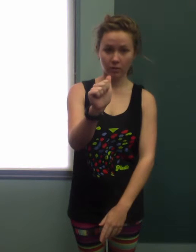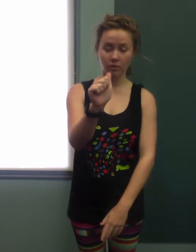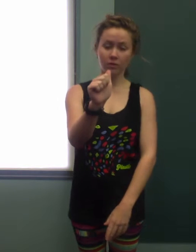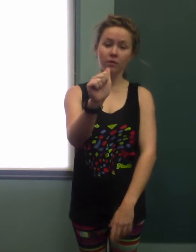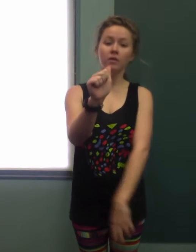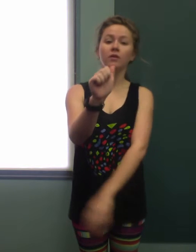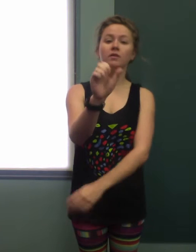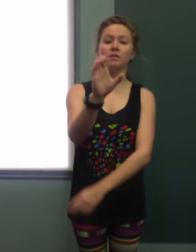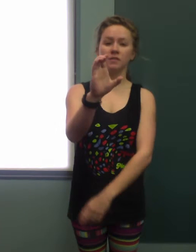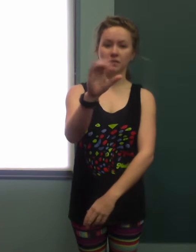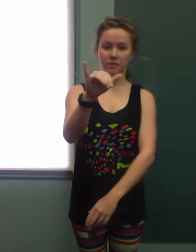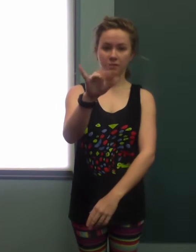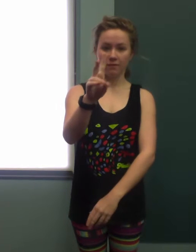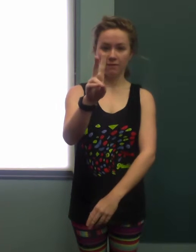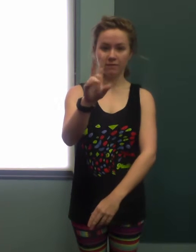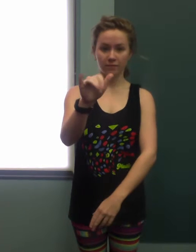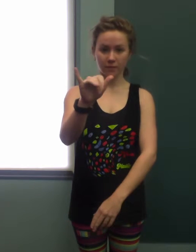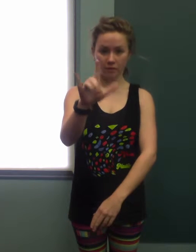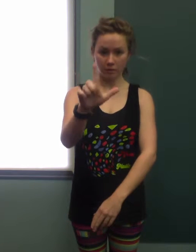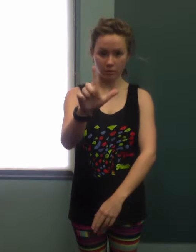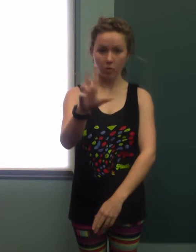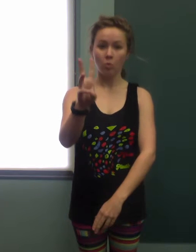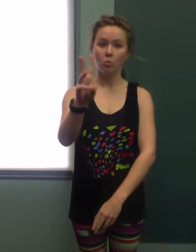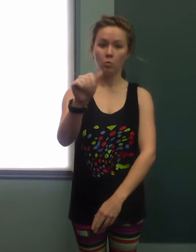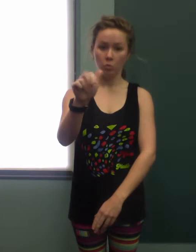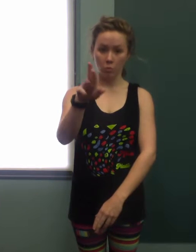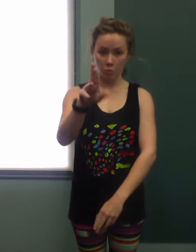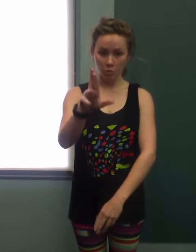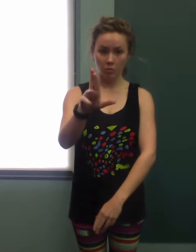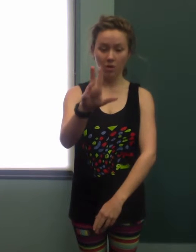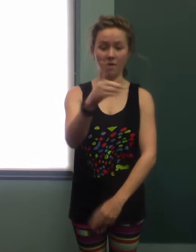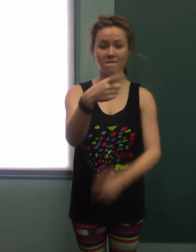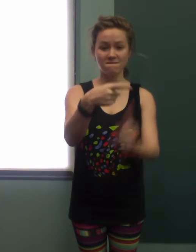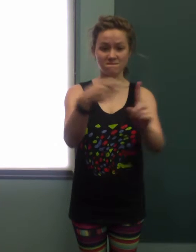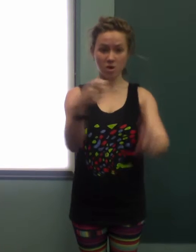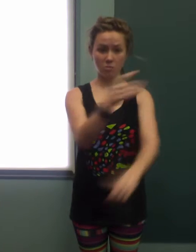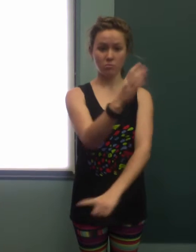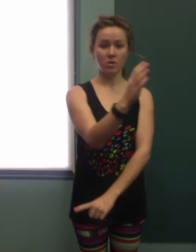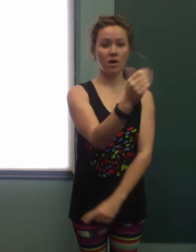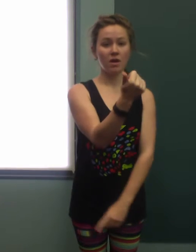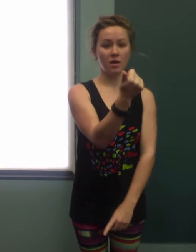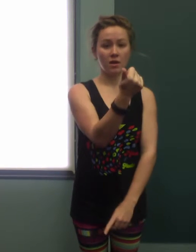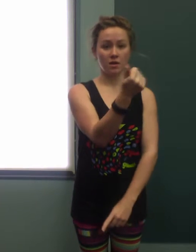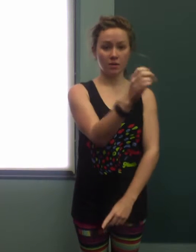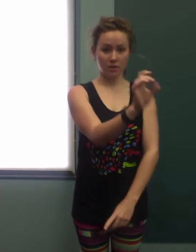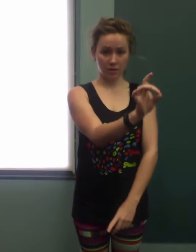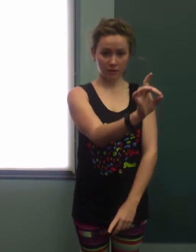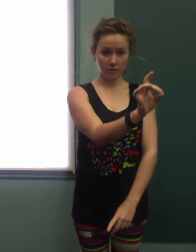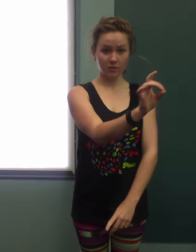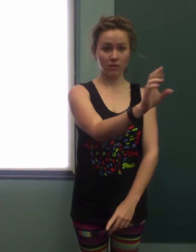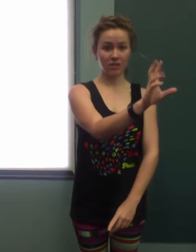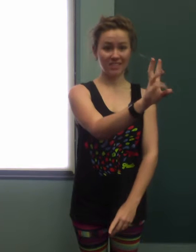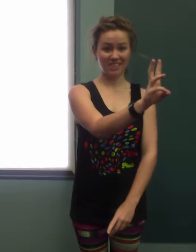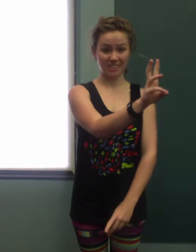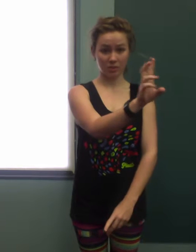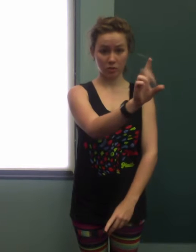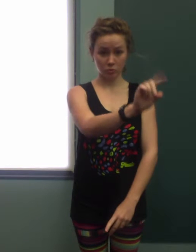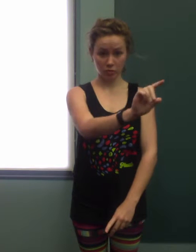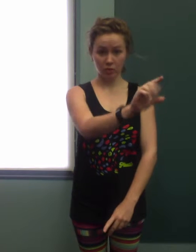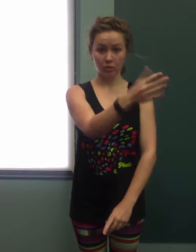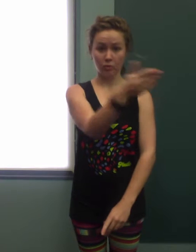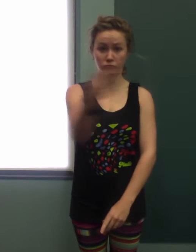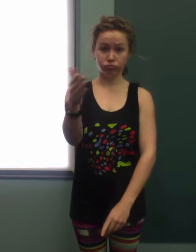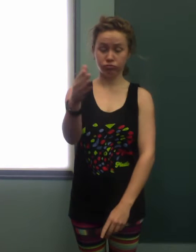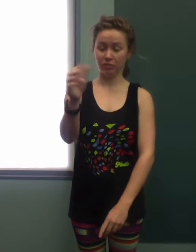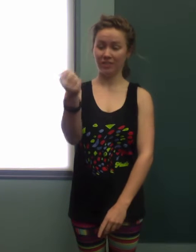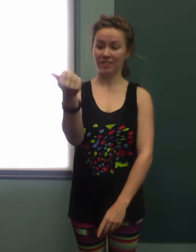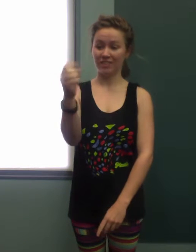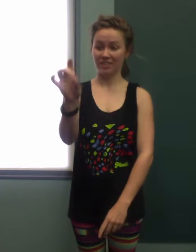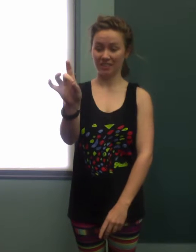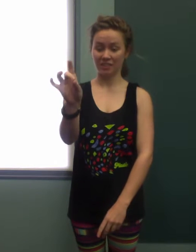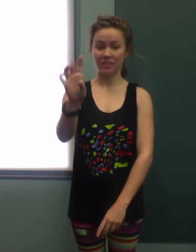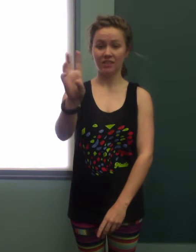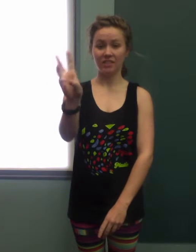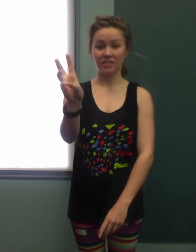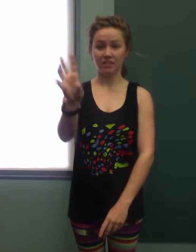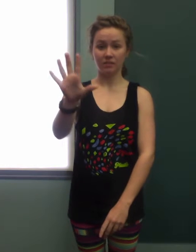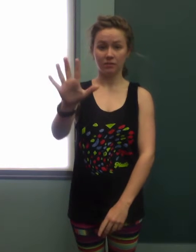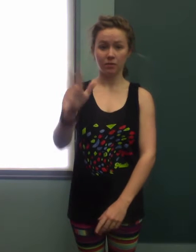Klein. The North and the South had long been on a collision course ever since the framing of the